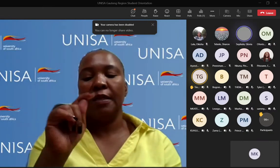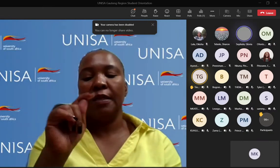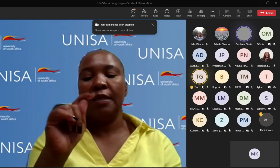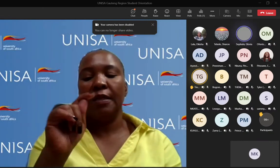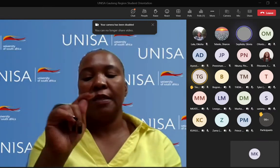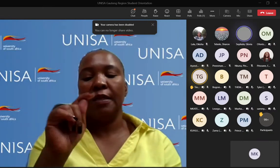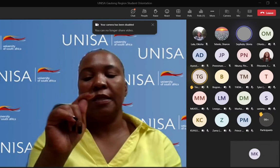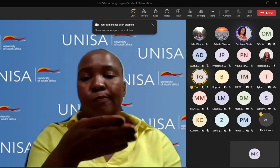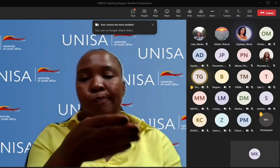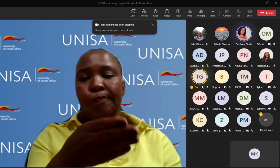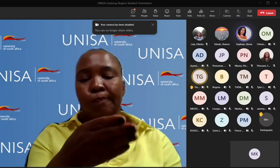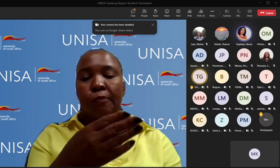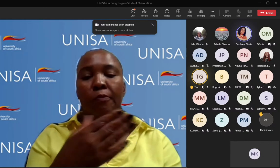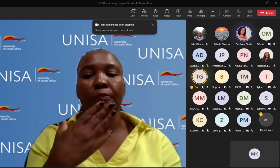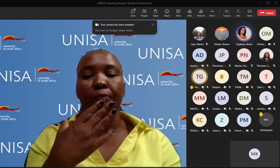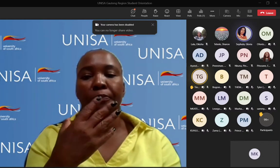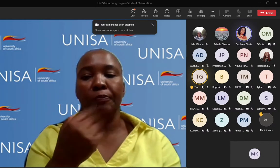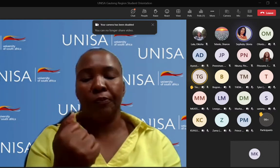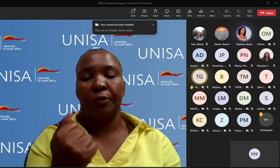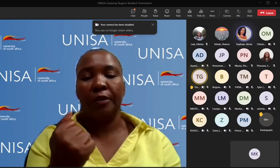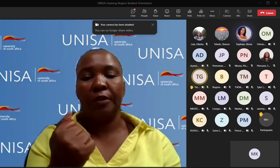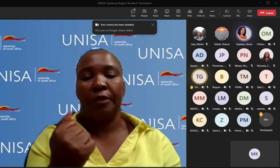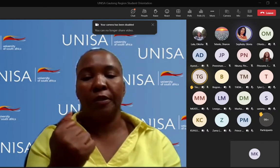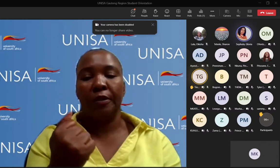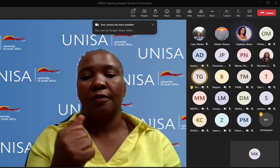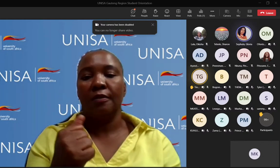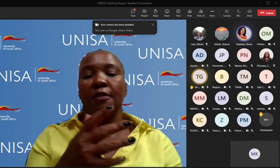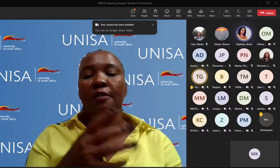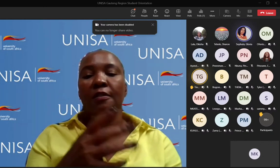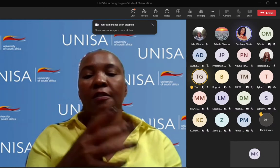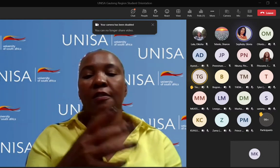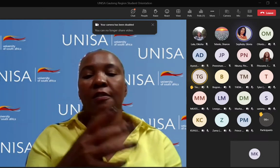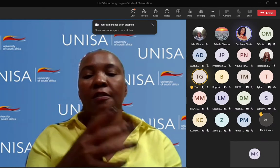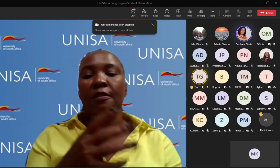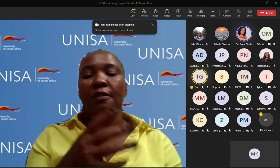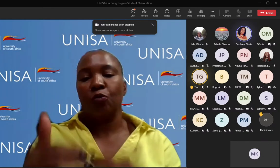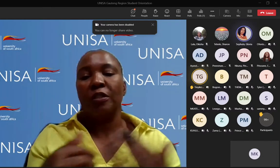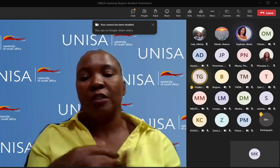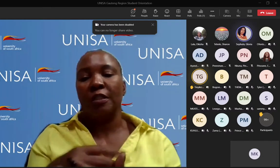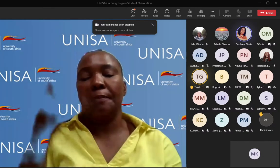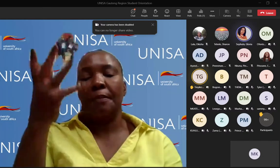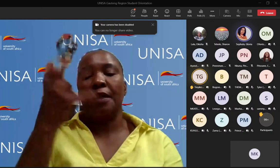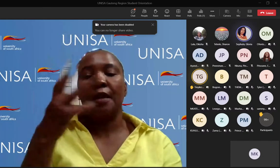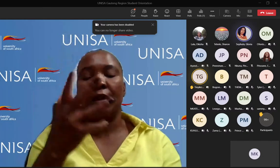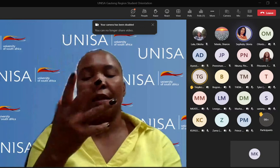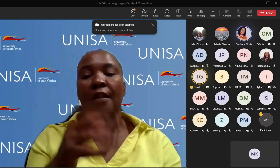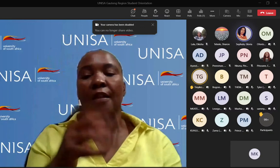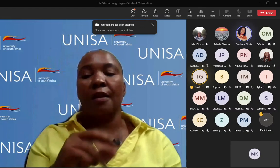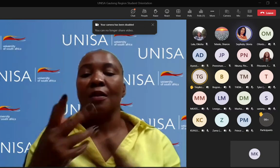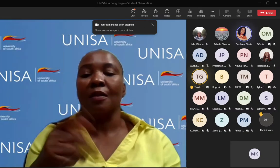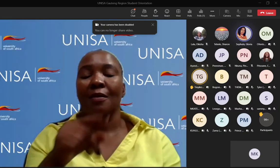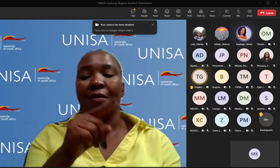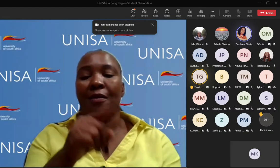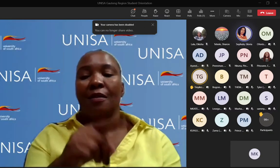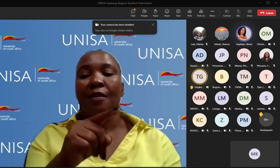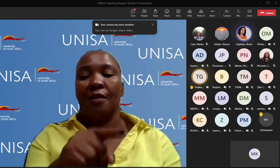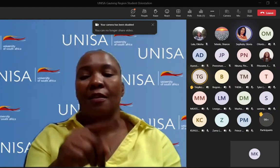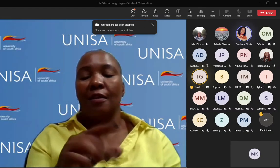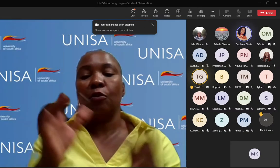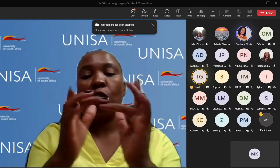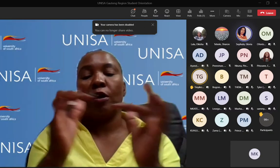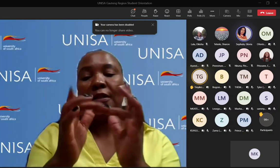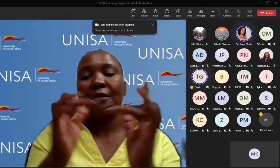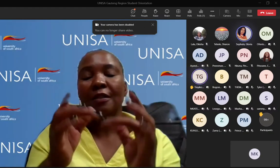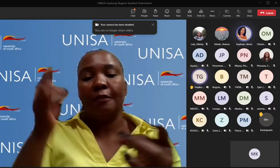going to request it to unmute herself and maybe speak through the presentation and with regards to the contact details for sure